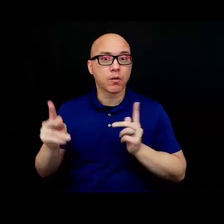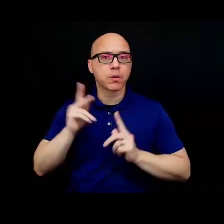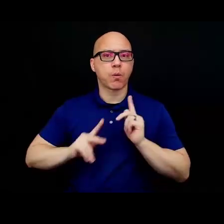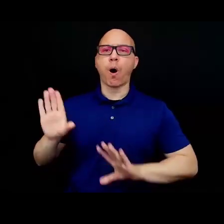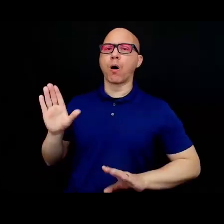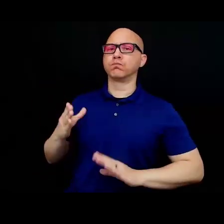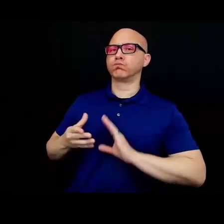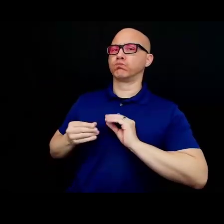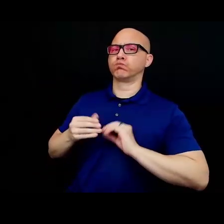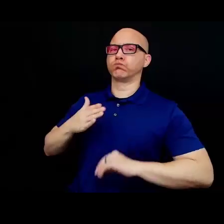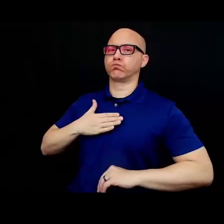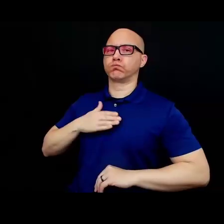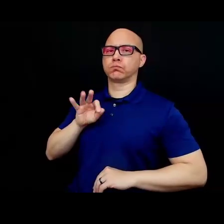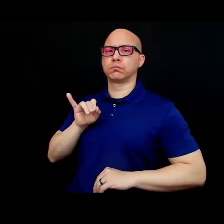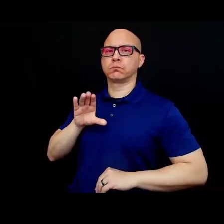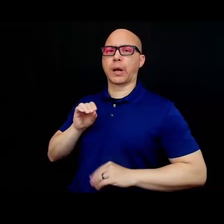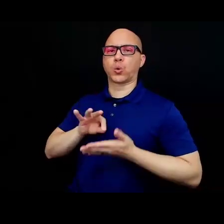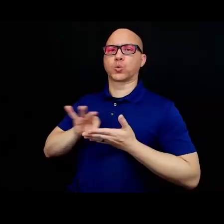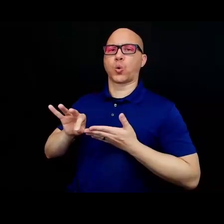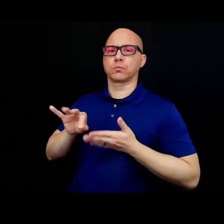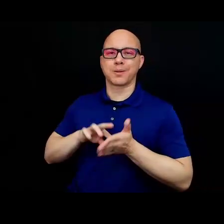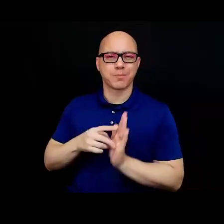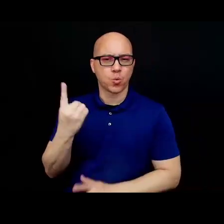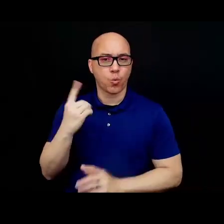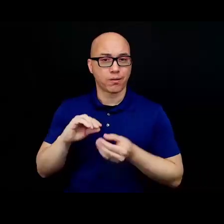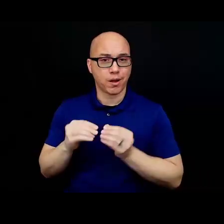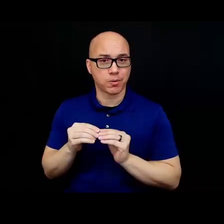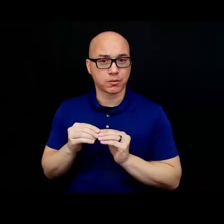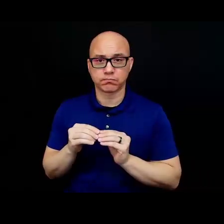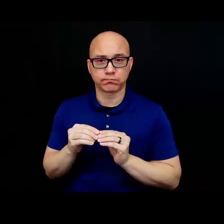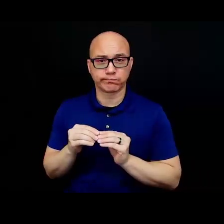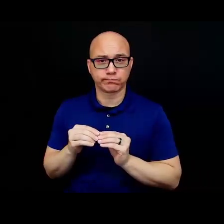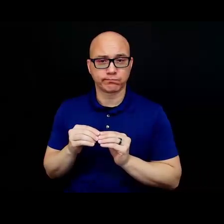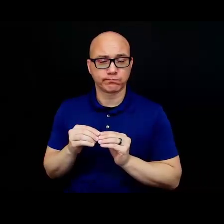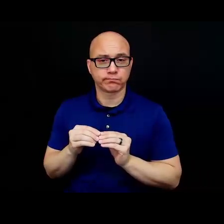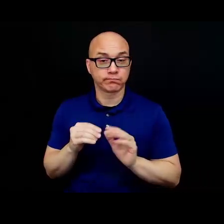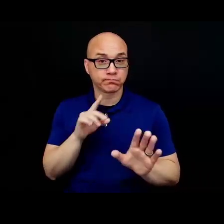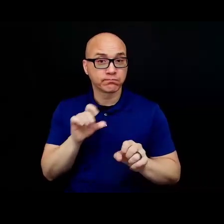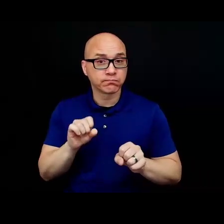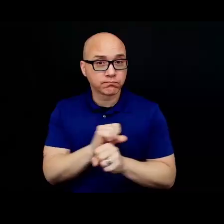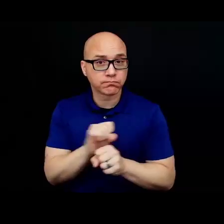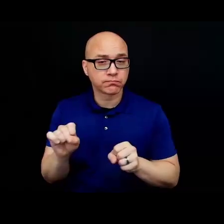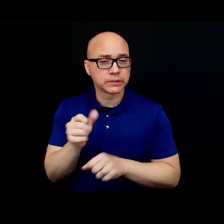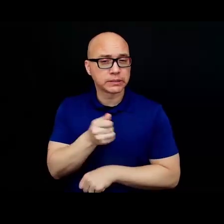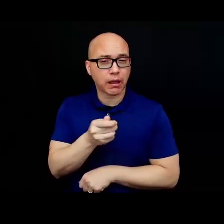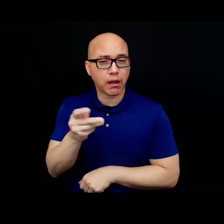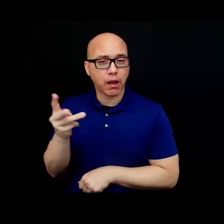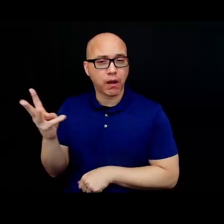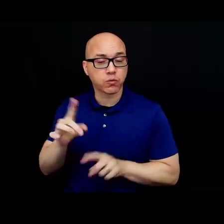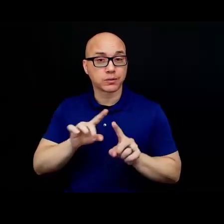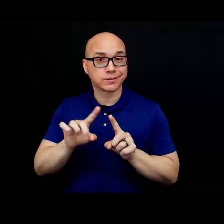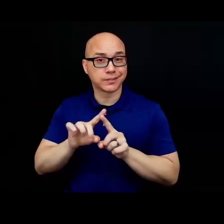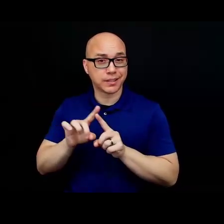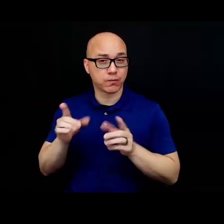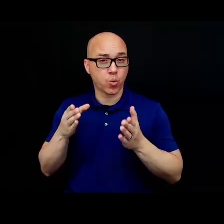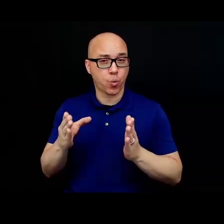one number, there's actually dozens of different FICO scoring models. And this is